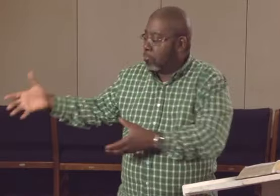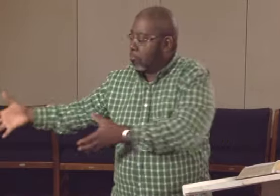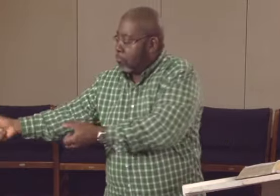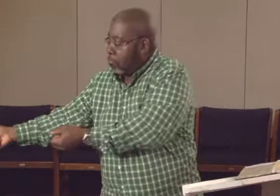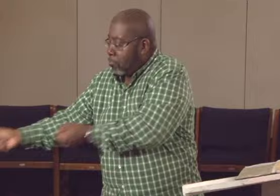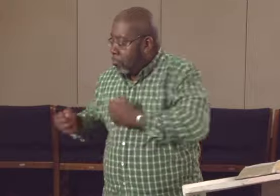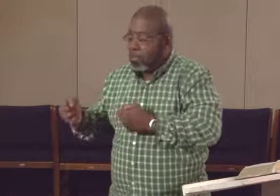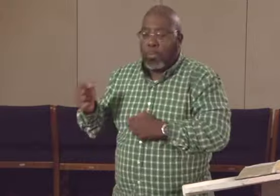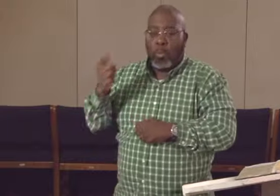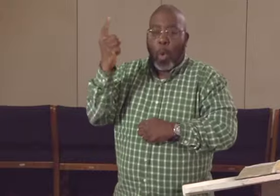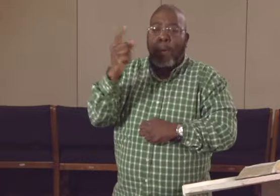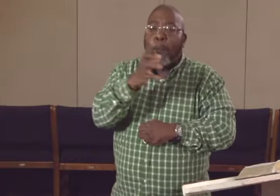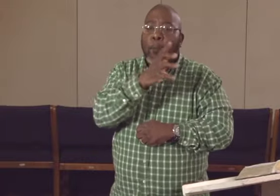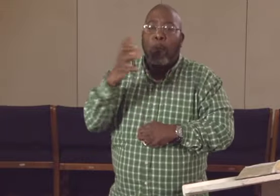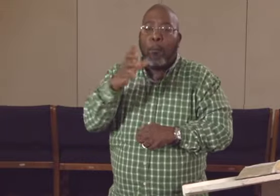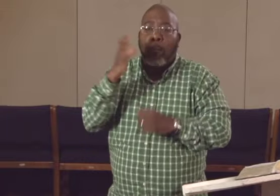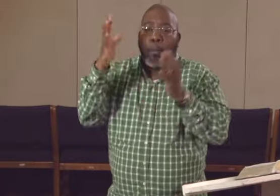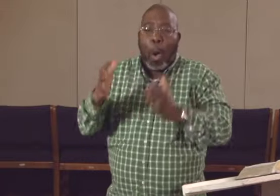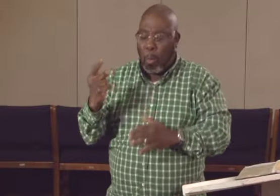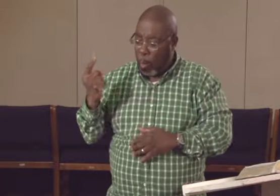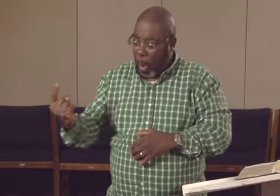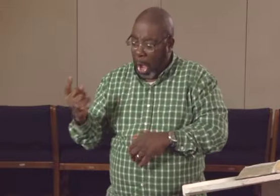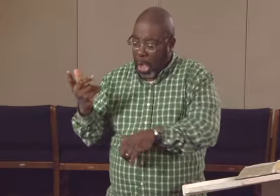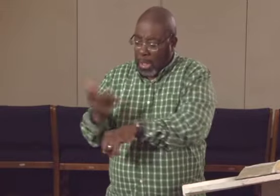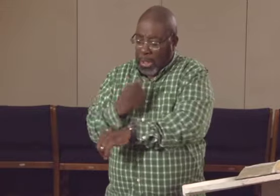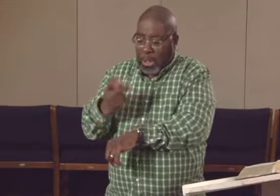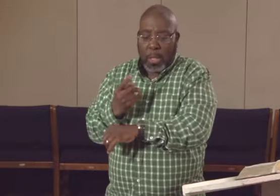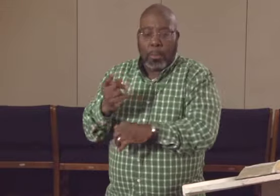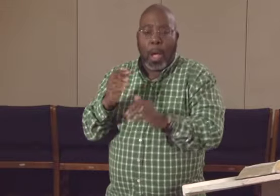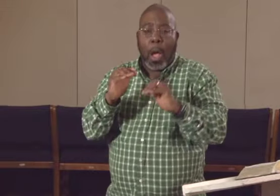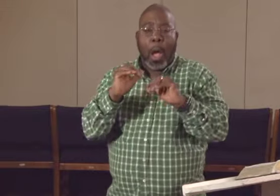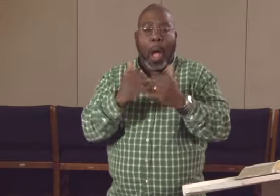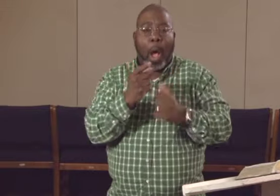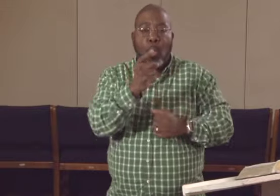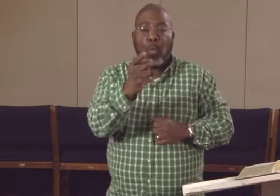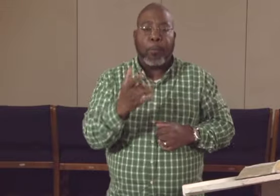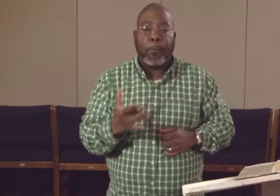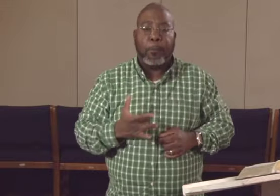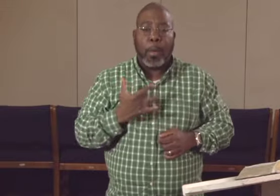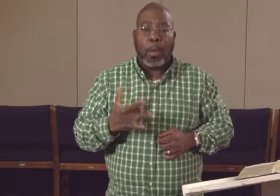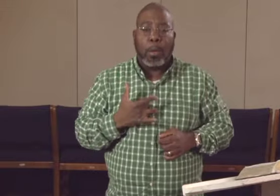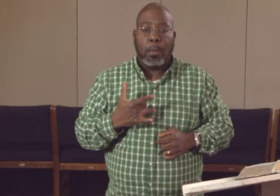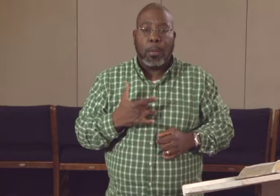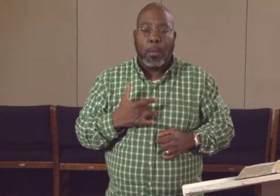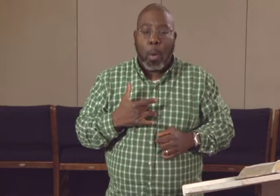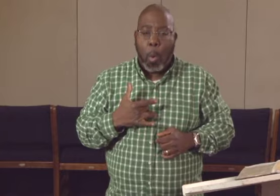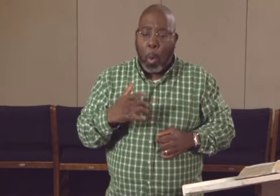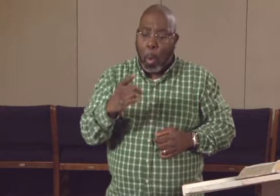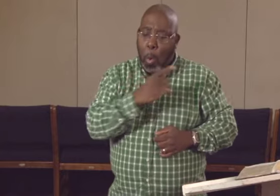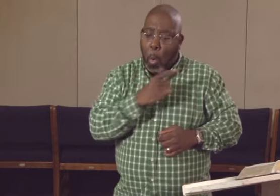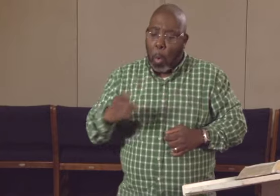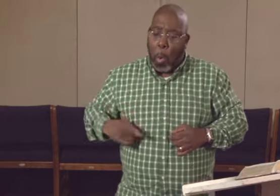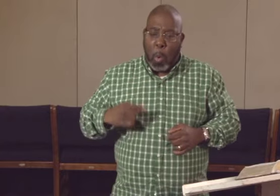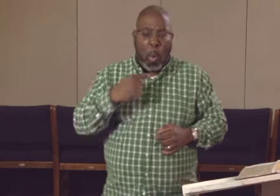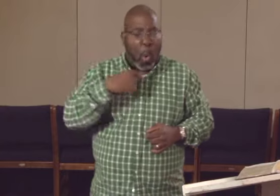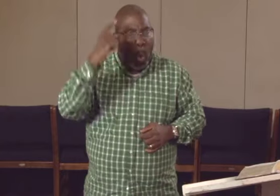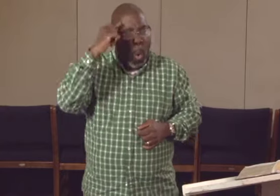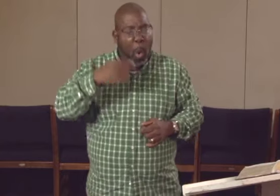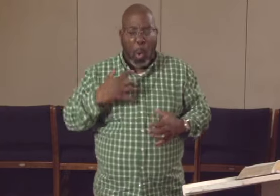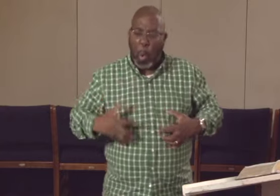But that rich man, with all his sheep, saw another farmer with only one lonely sheep, and he took that sheep away from